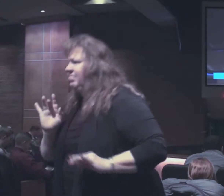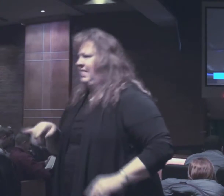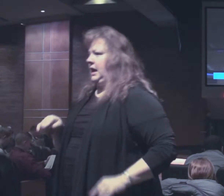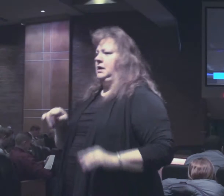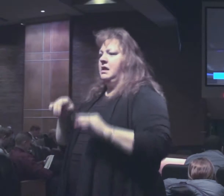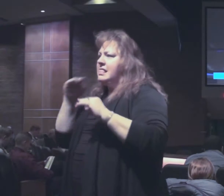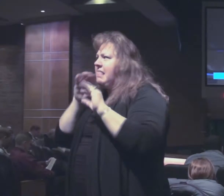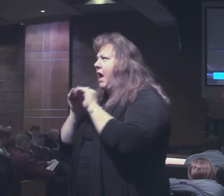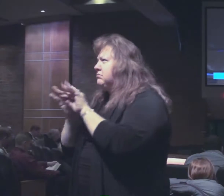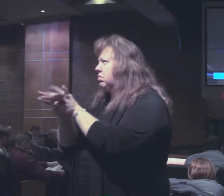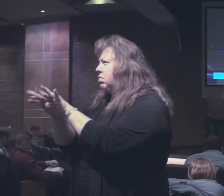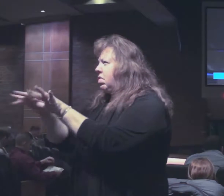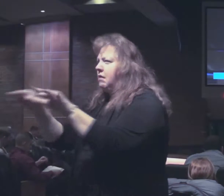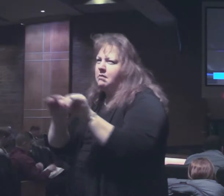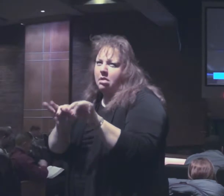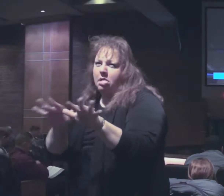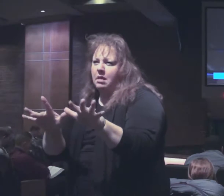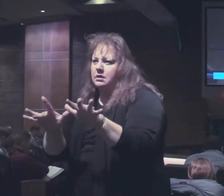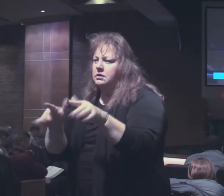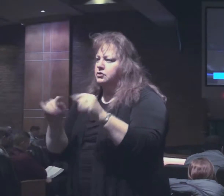accusations, spreading lies, trying to undermine his